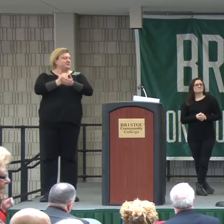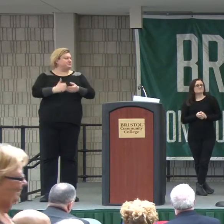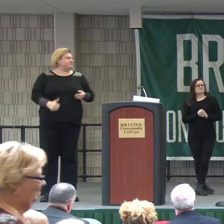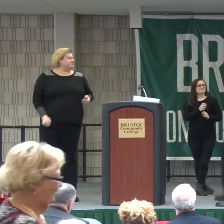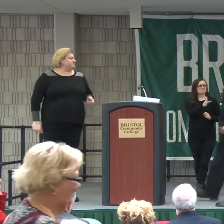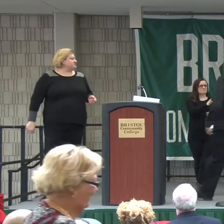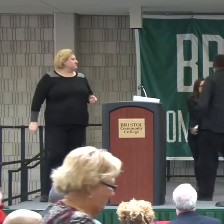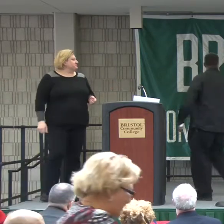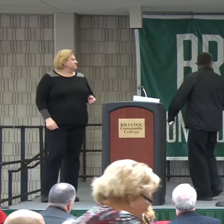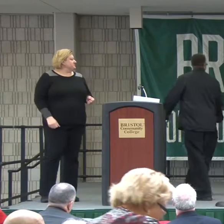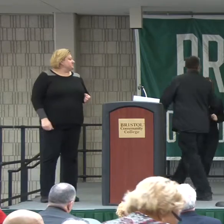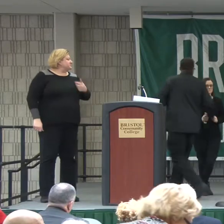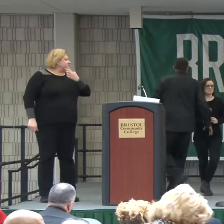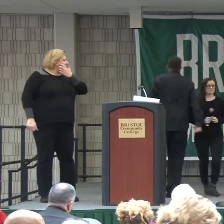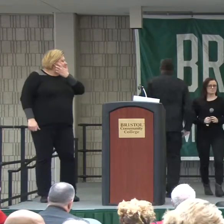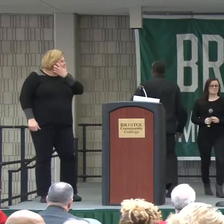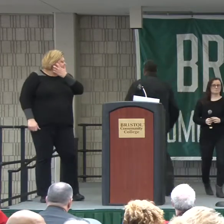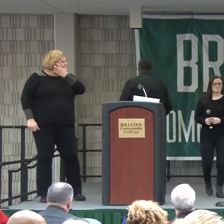All right.